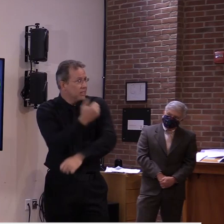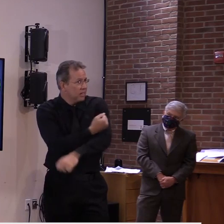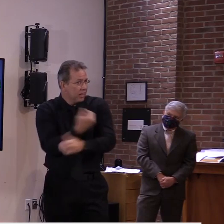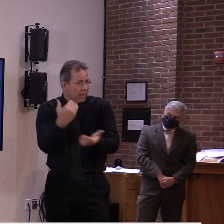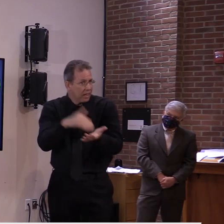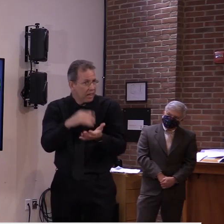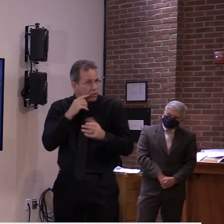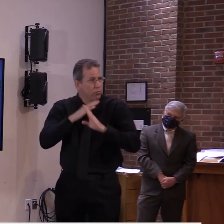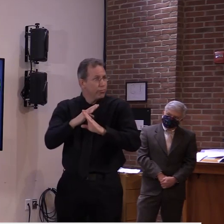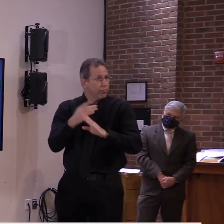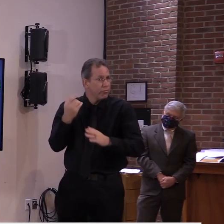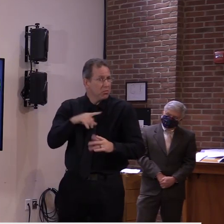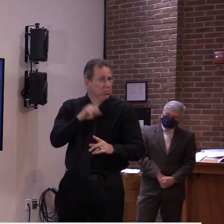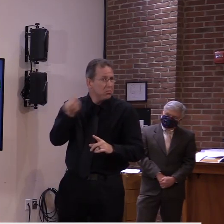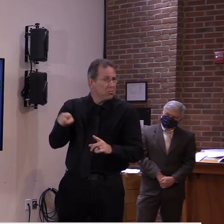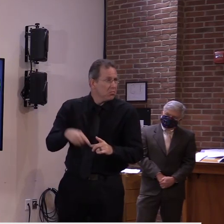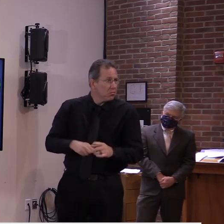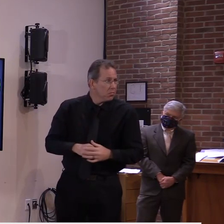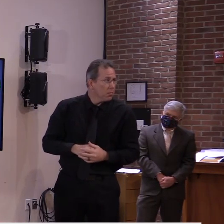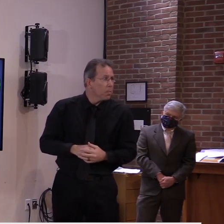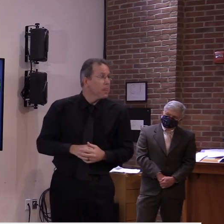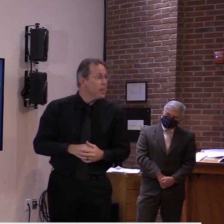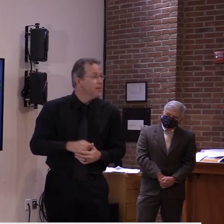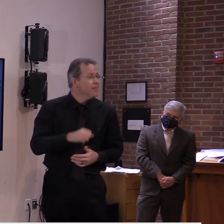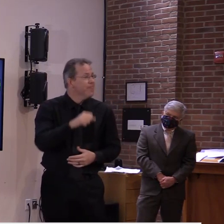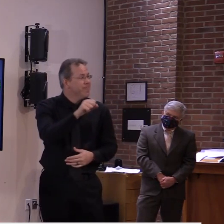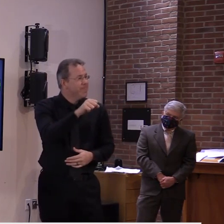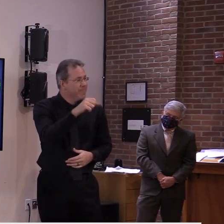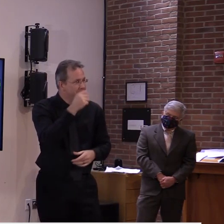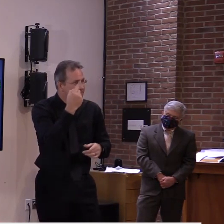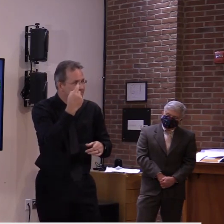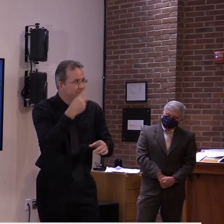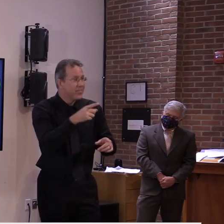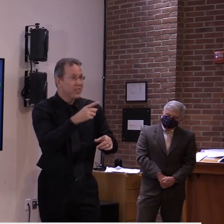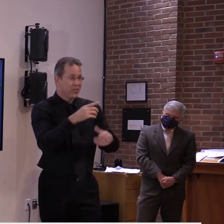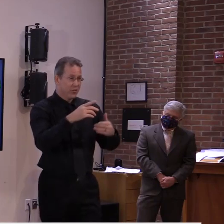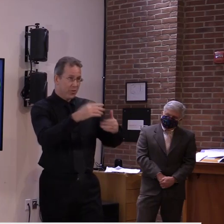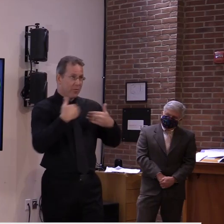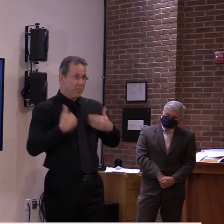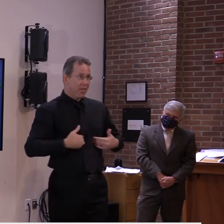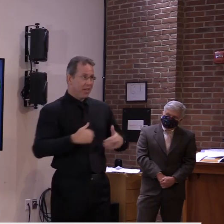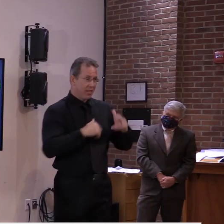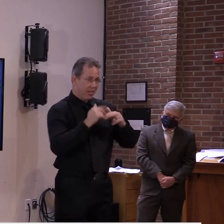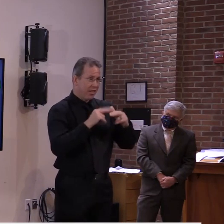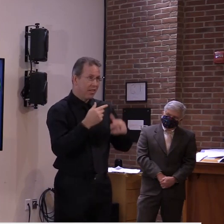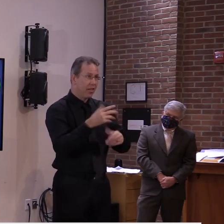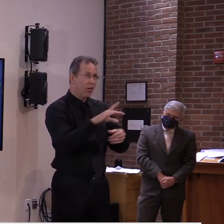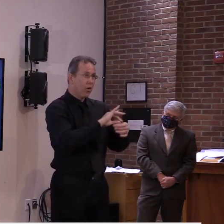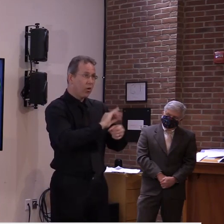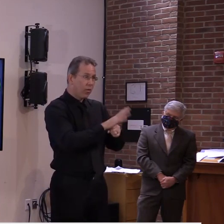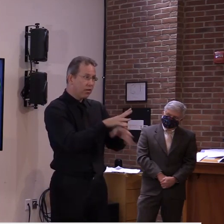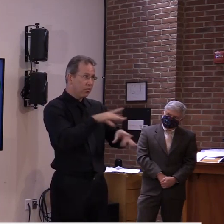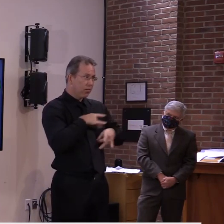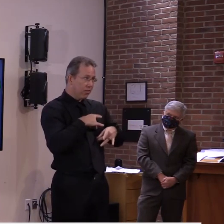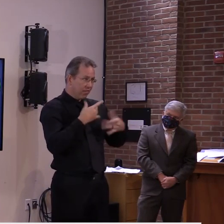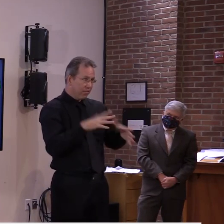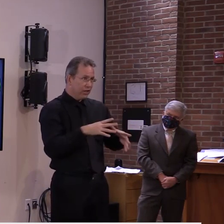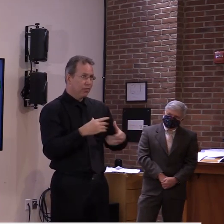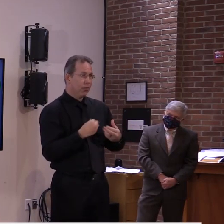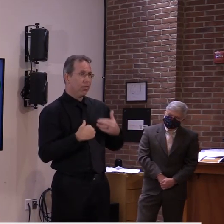and is it durable or not. So the guidance right now, and this particularly impacts some of our nursing home